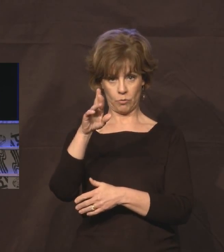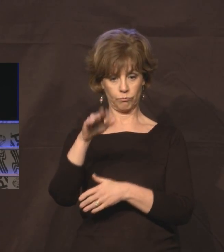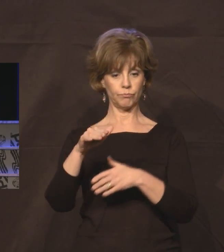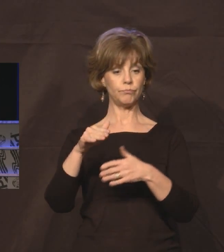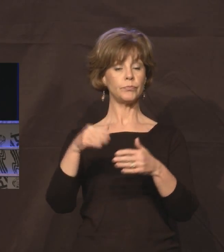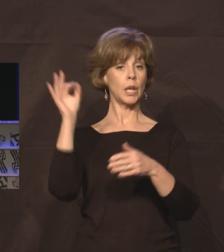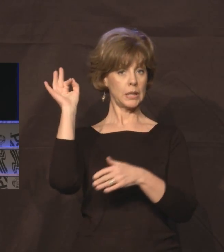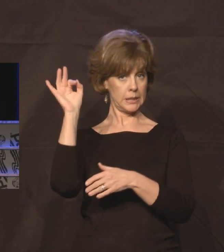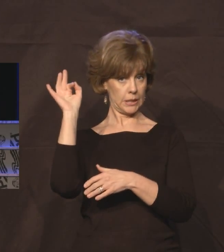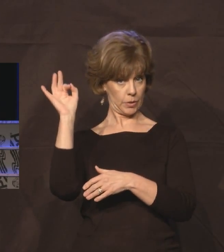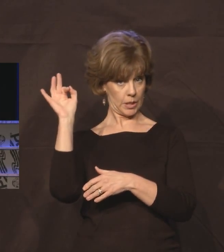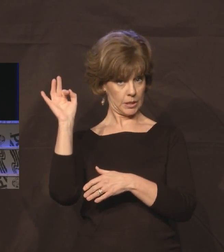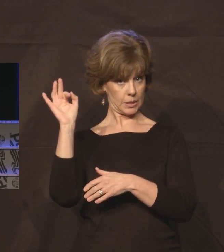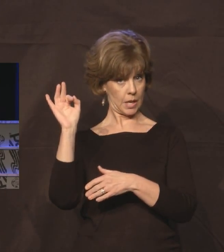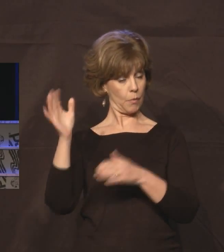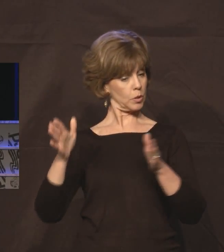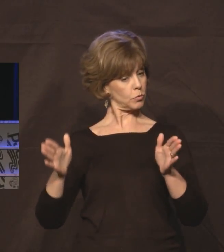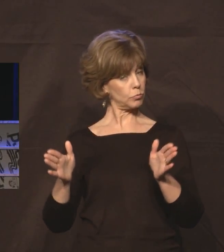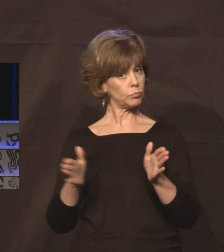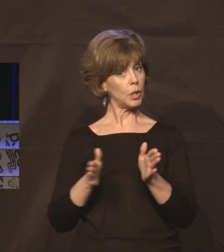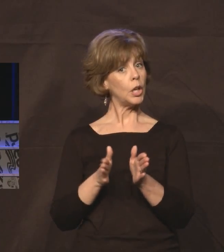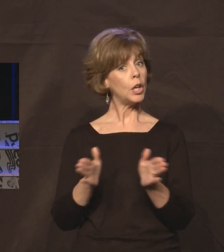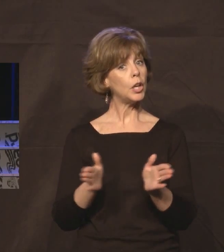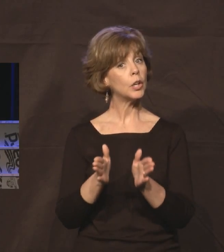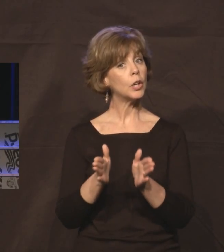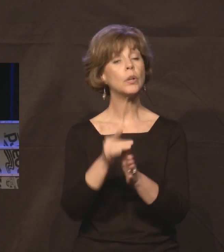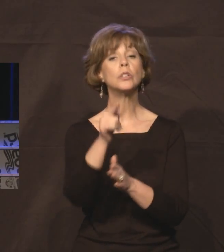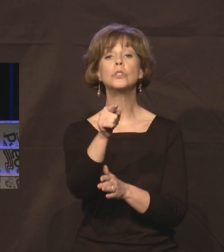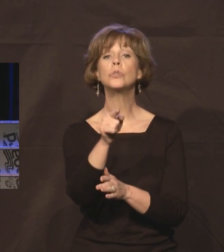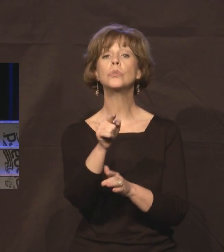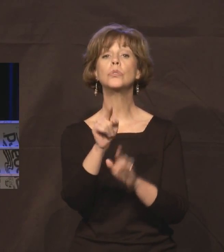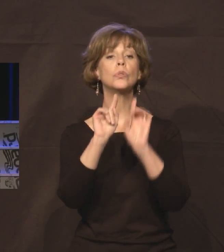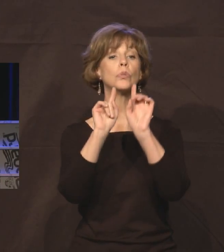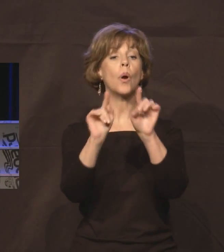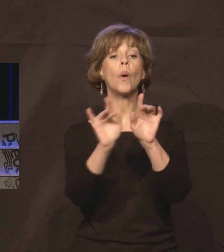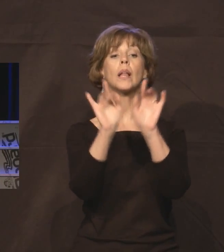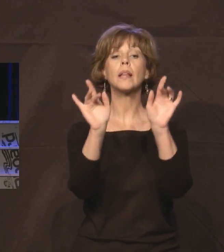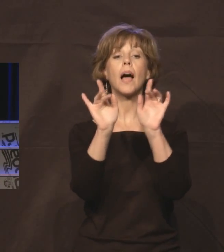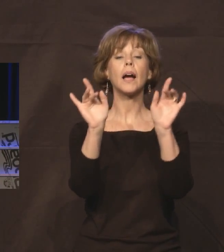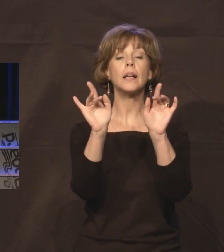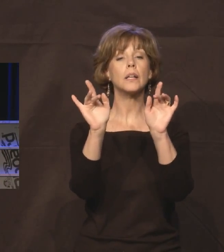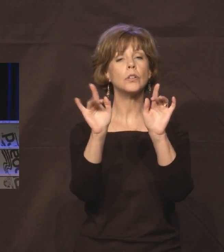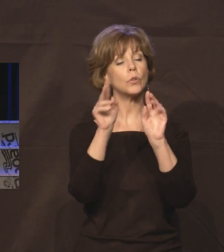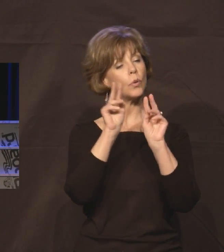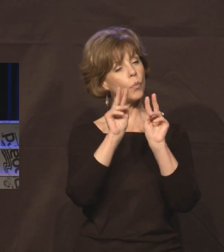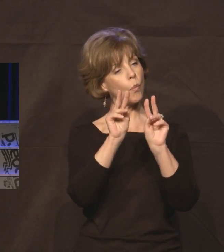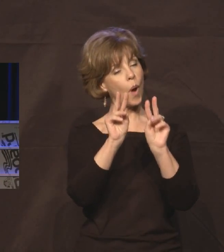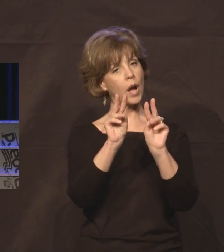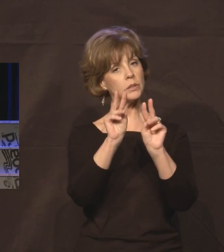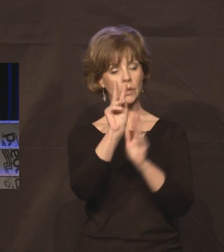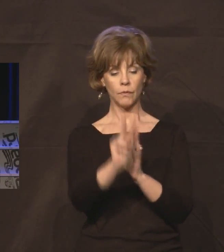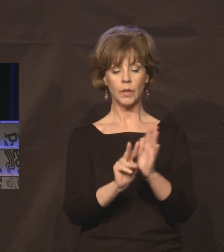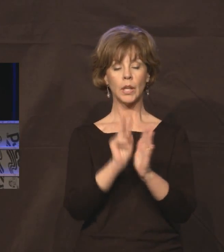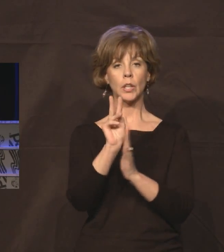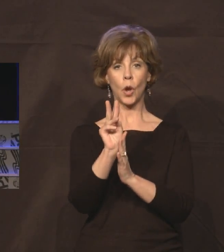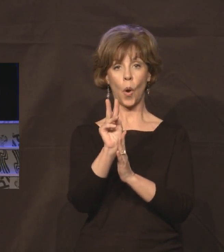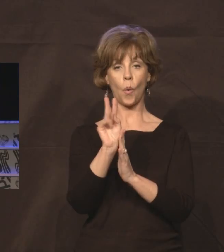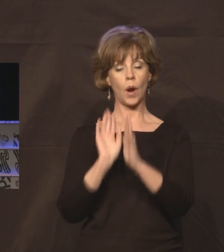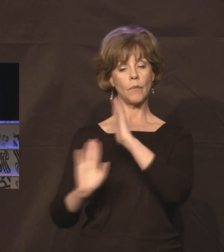online. You can go back and you can check out the previous messages. But one of the things we talked about in the beginning of this series was